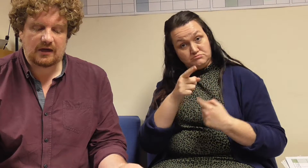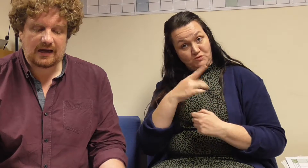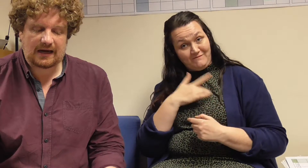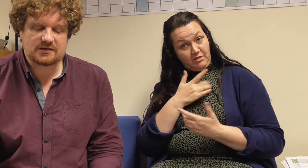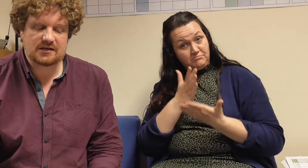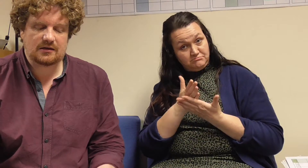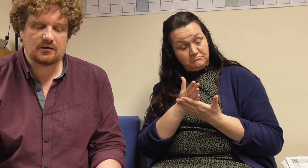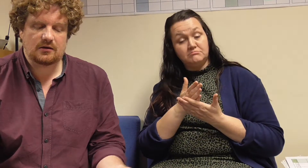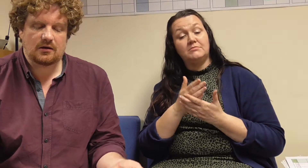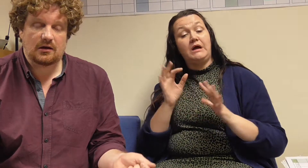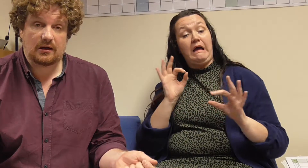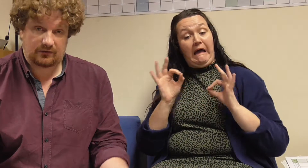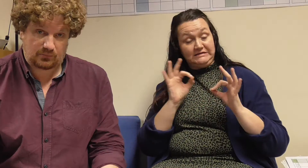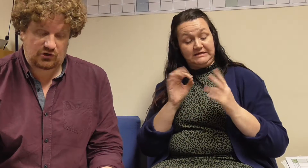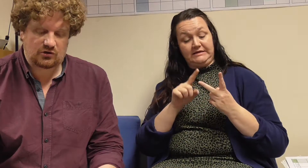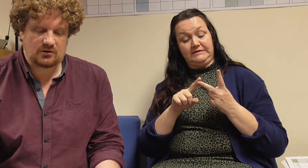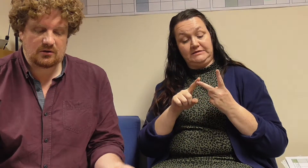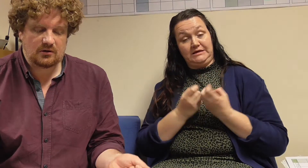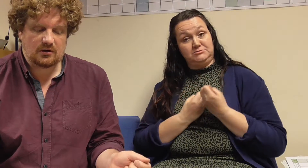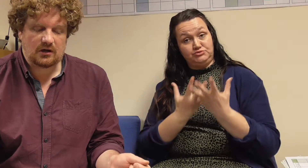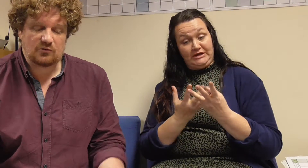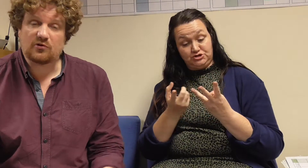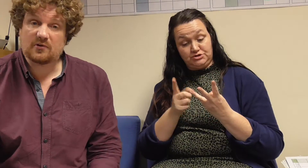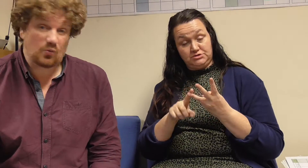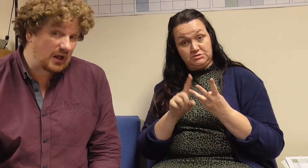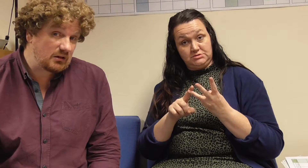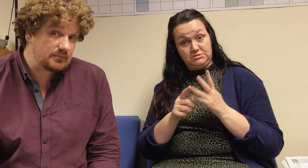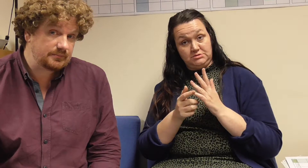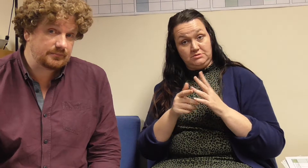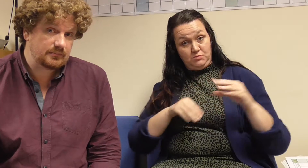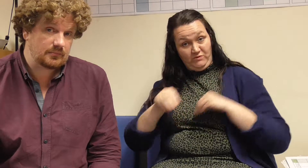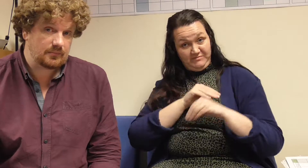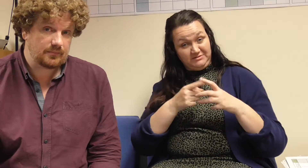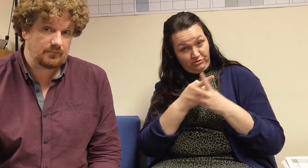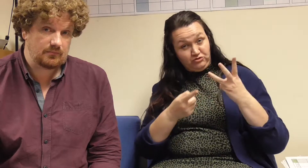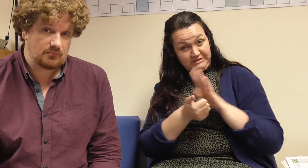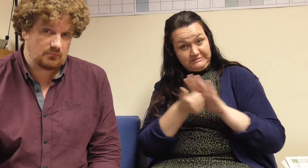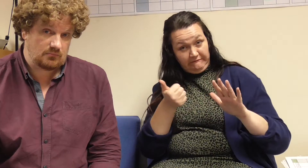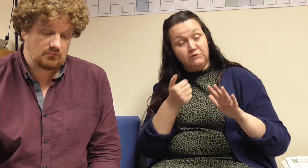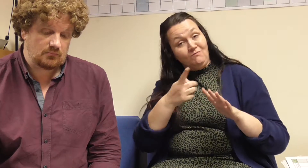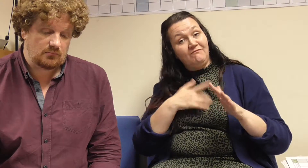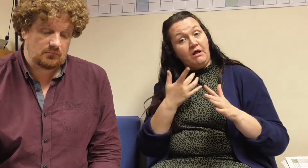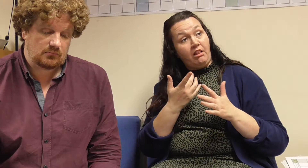skills, acting, expression and movement, well?